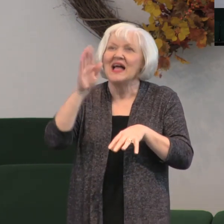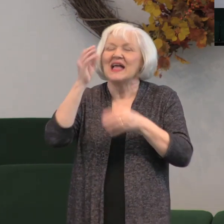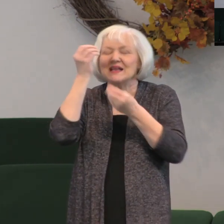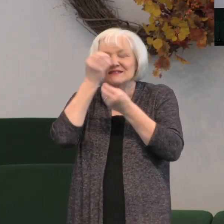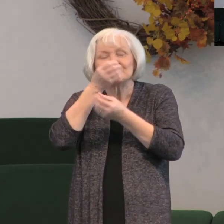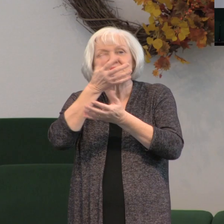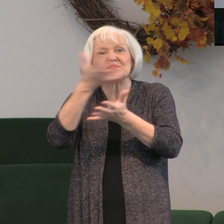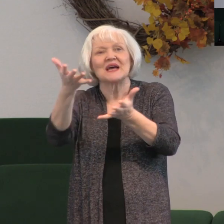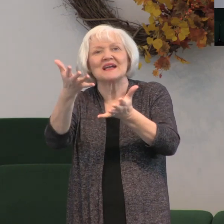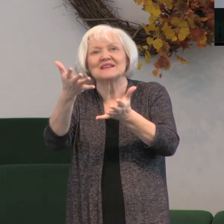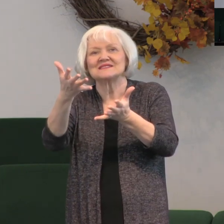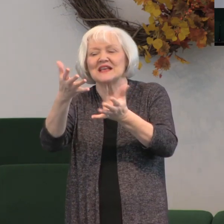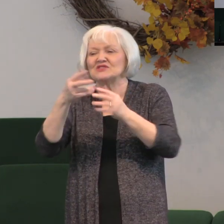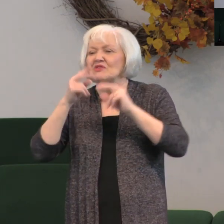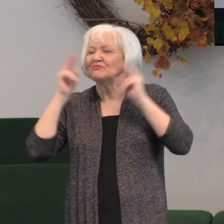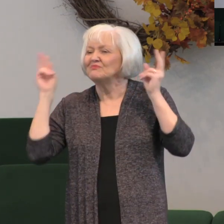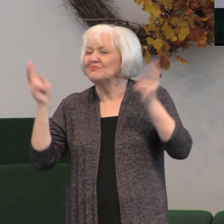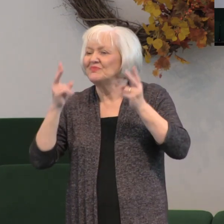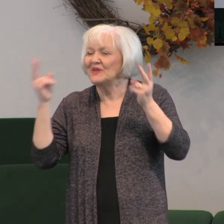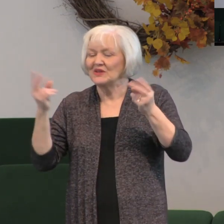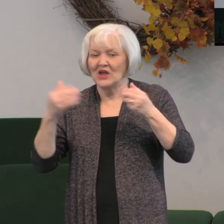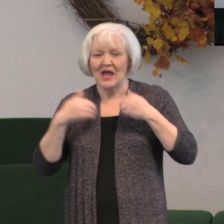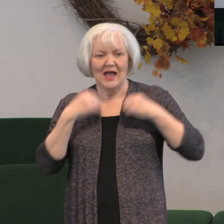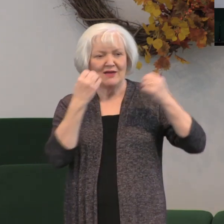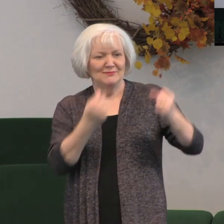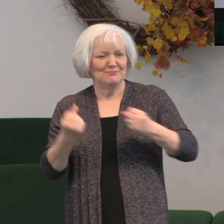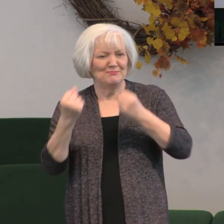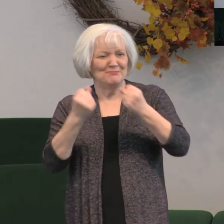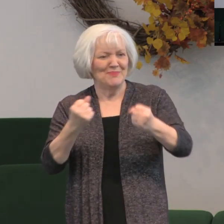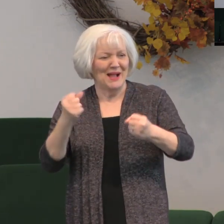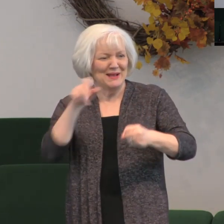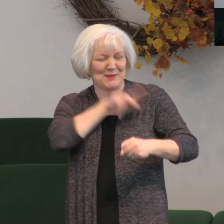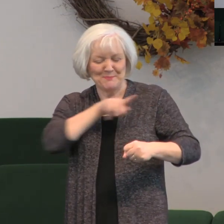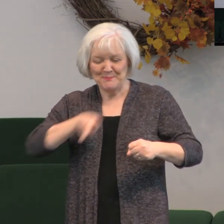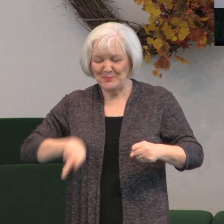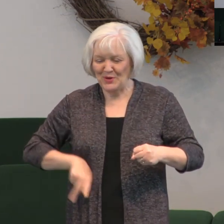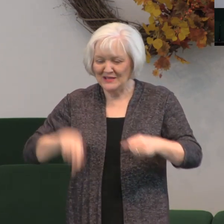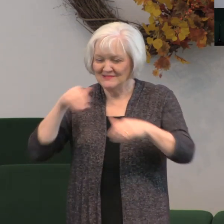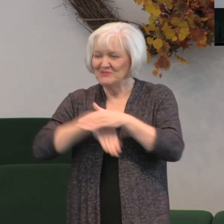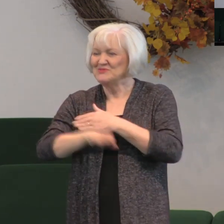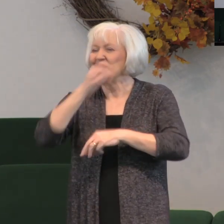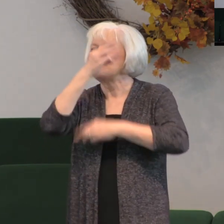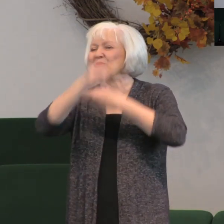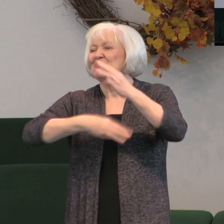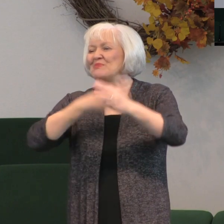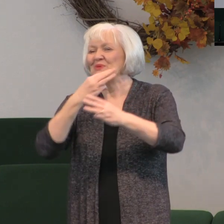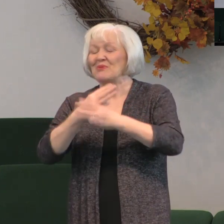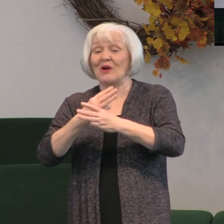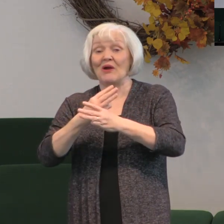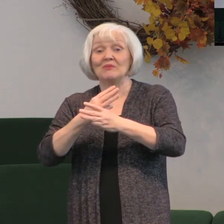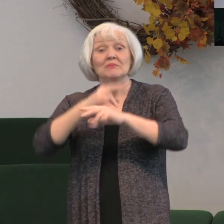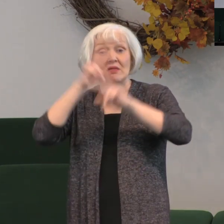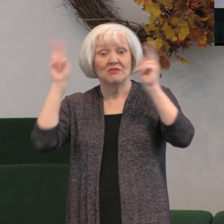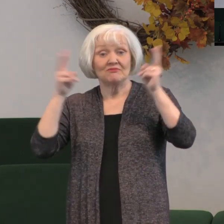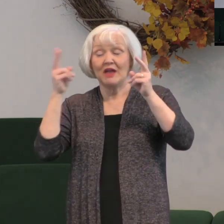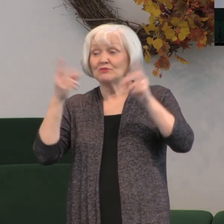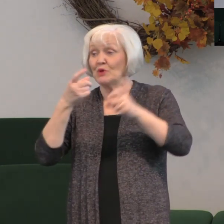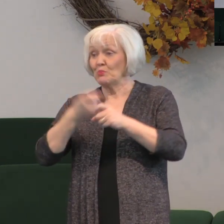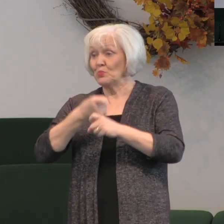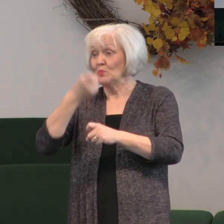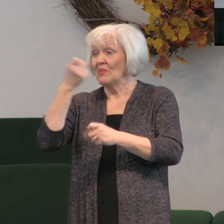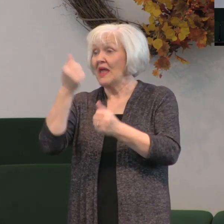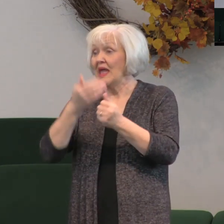victory has been won. There is a mighty prince who has come and he has come to this world and he has won the victory and everything that